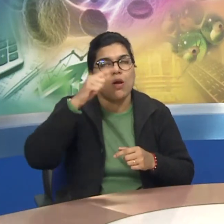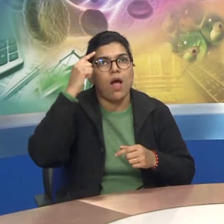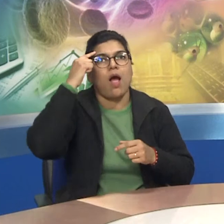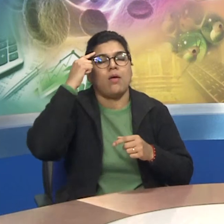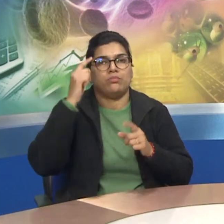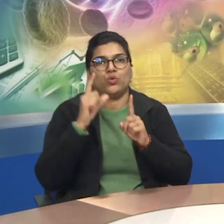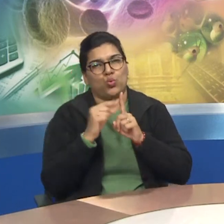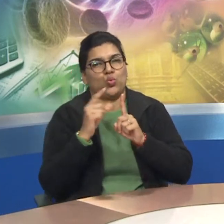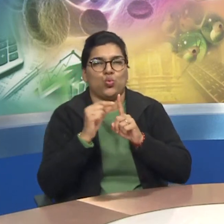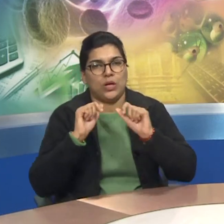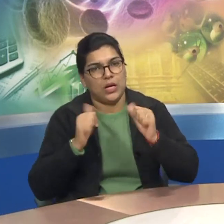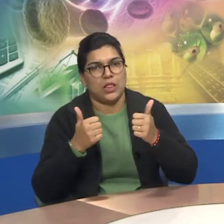this